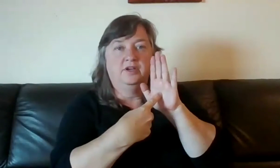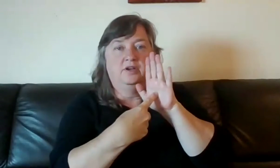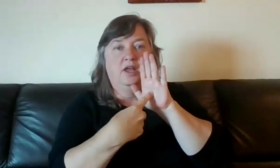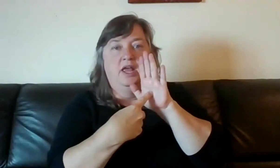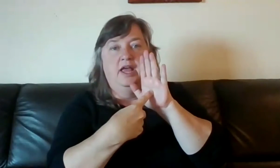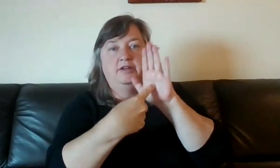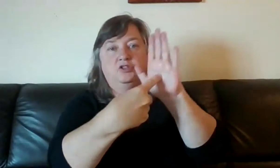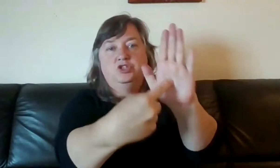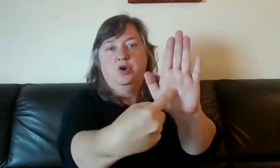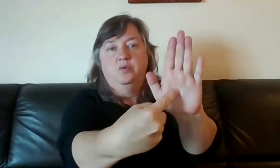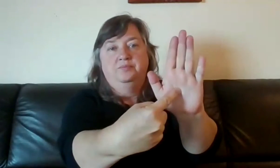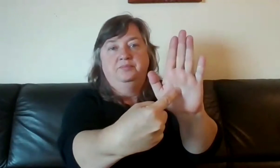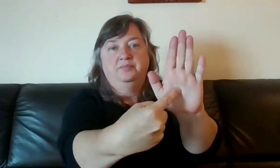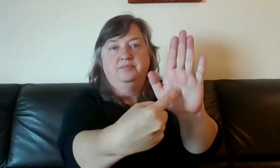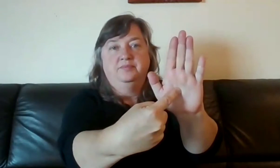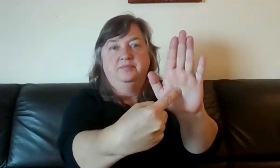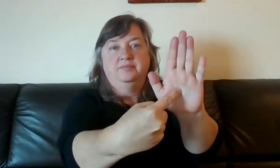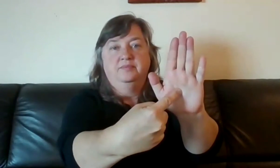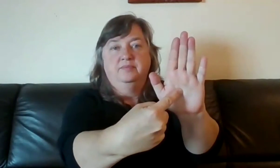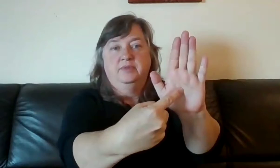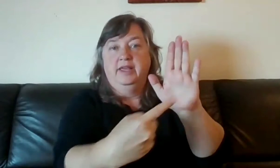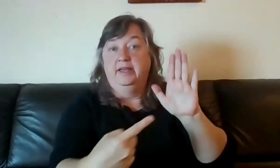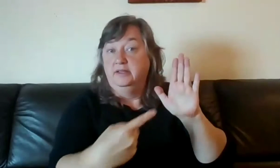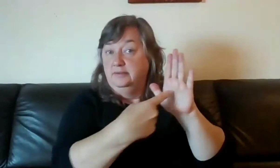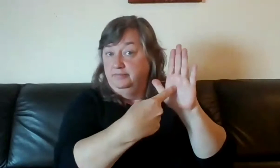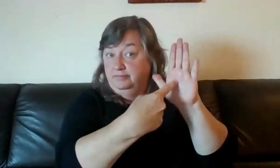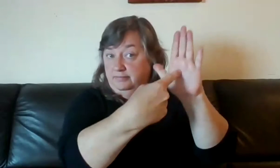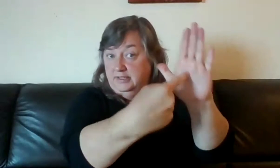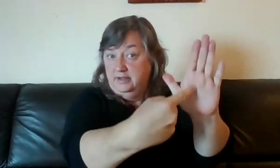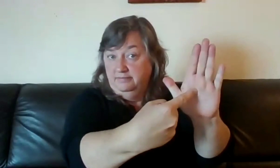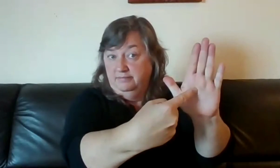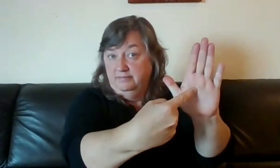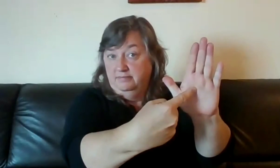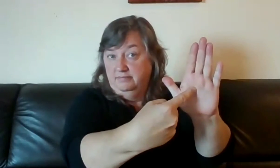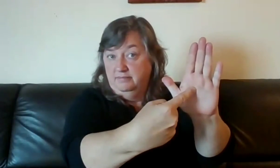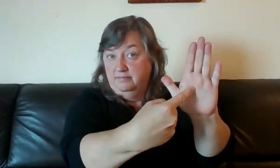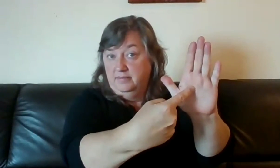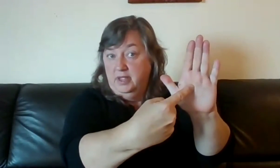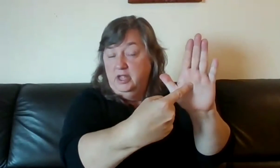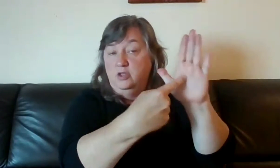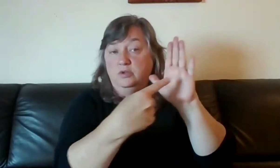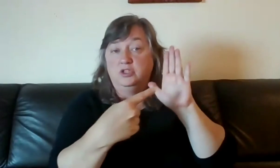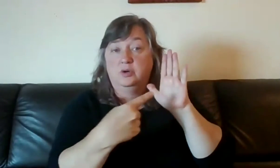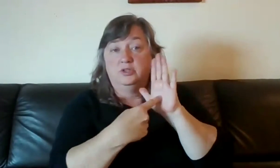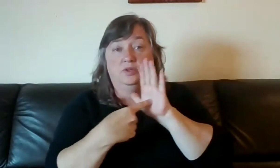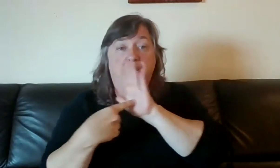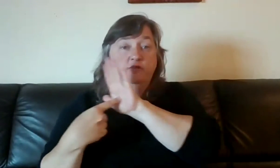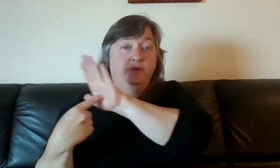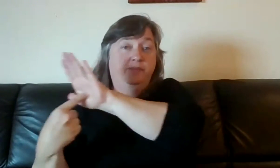finger, and show. Like, see? You could show it to a lot of people